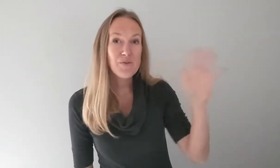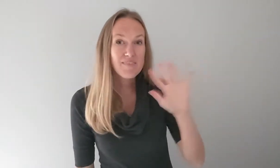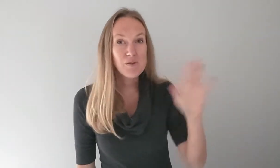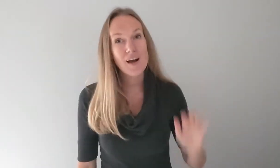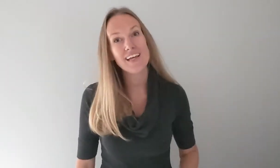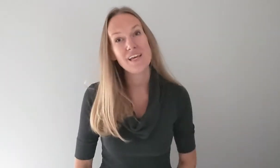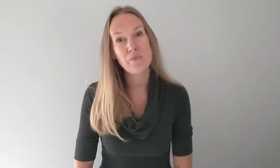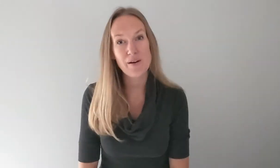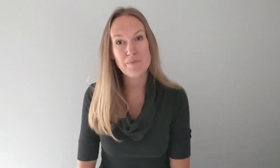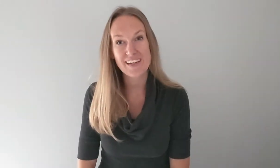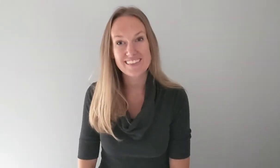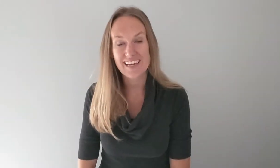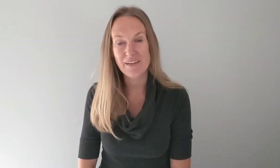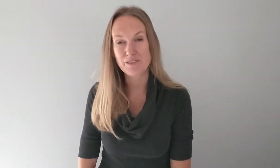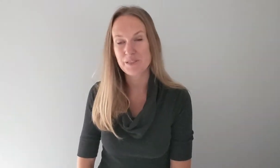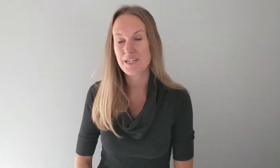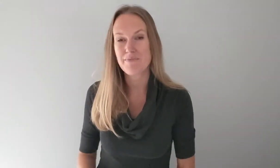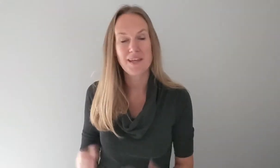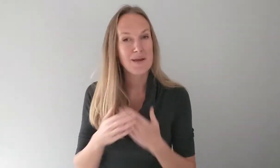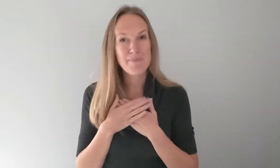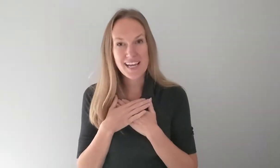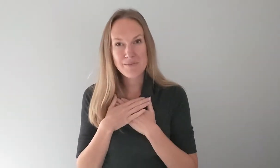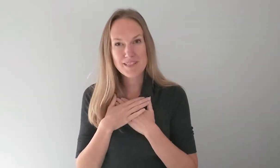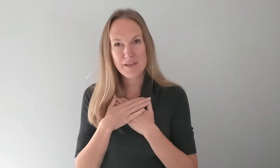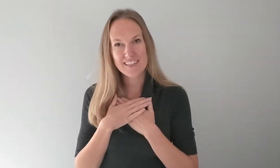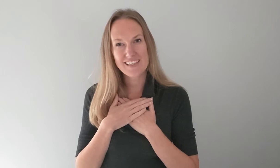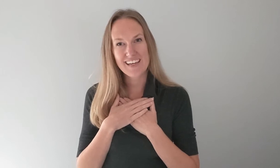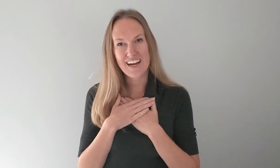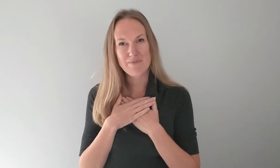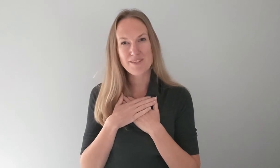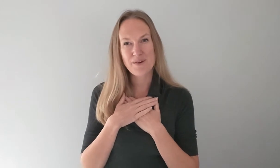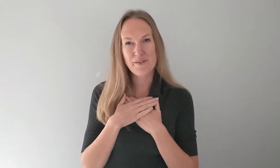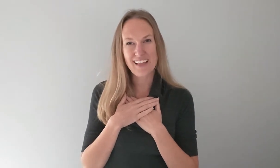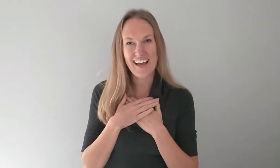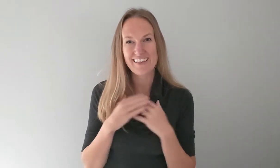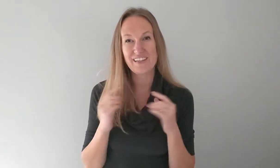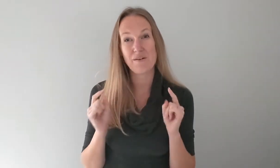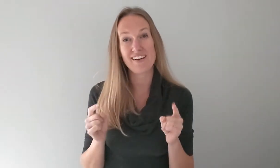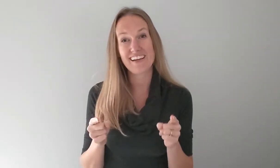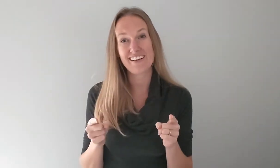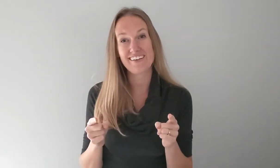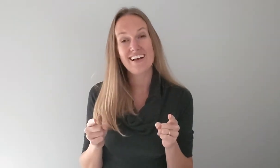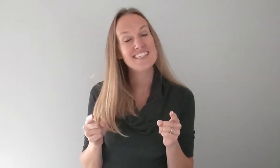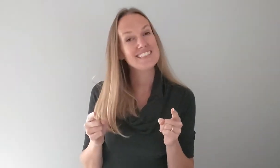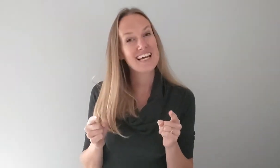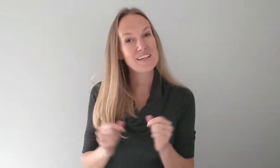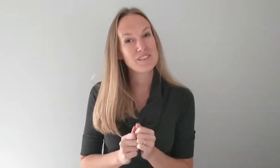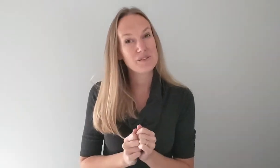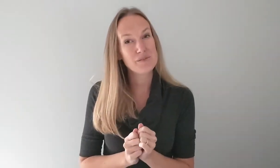Hello everyone, and welcome back to Sign Language Worship. My name is Mandy and I'm so glad that you are here. Sign Language